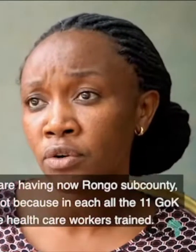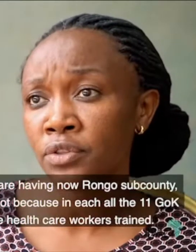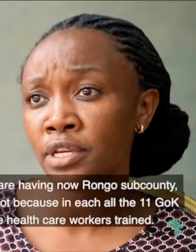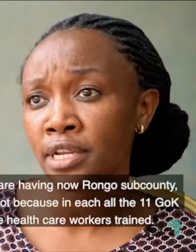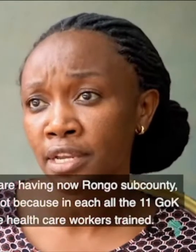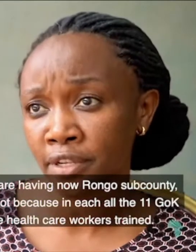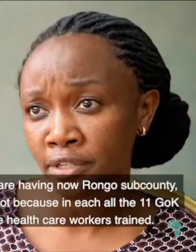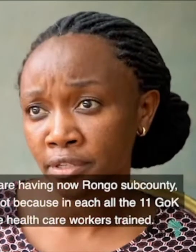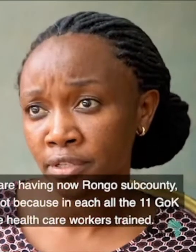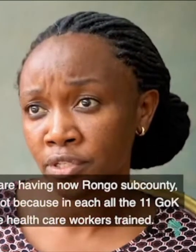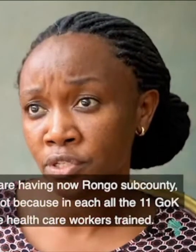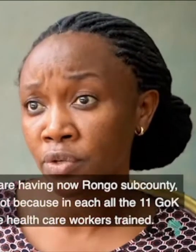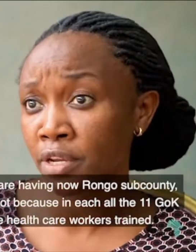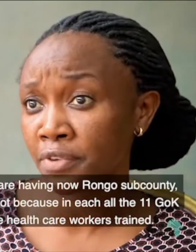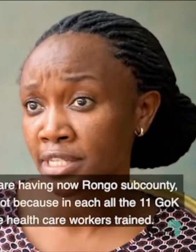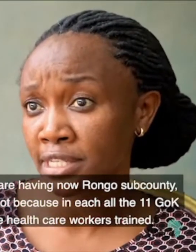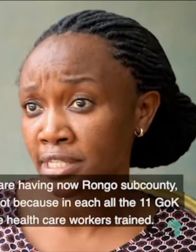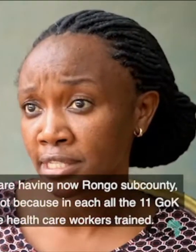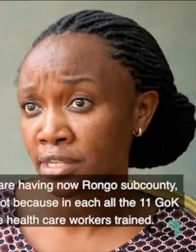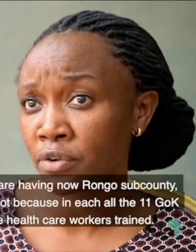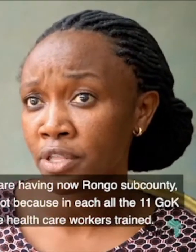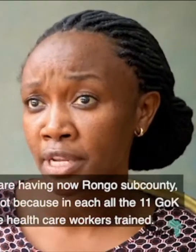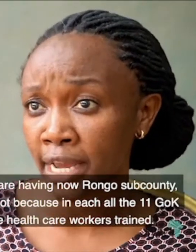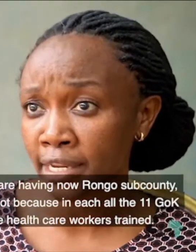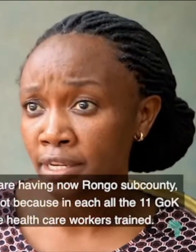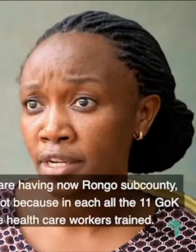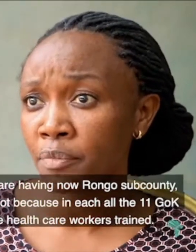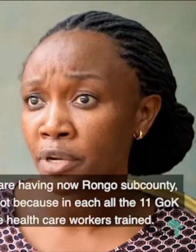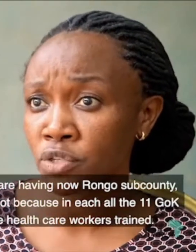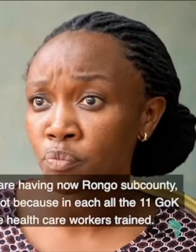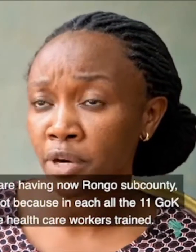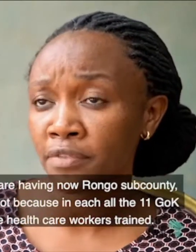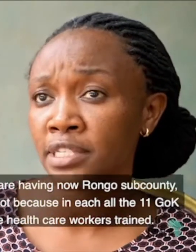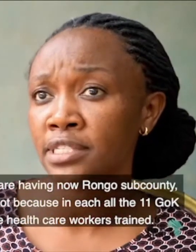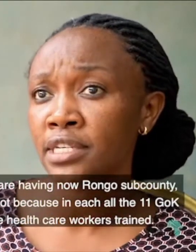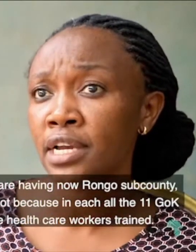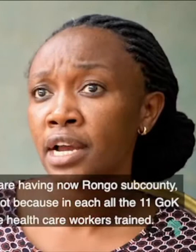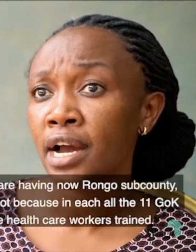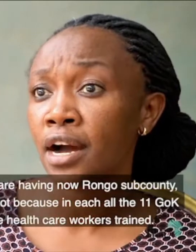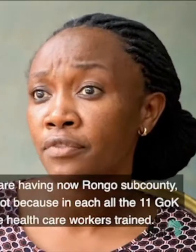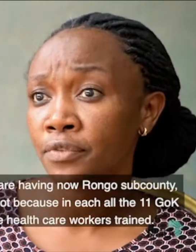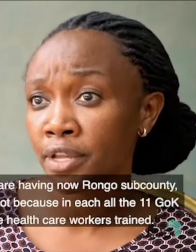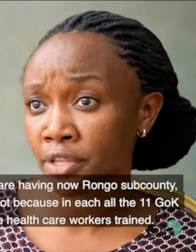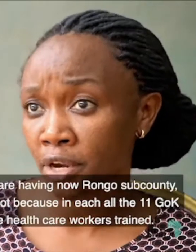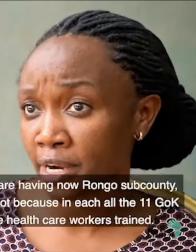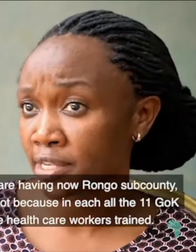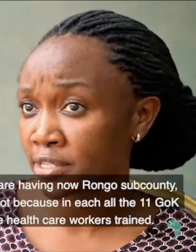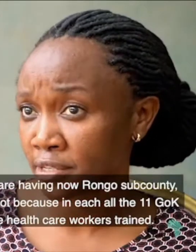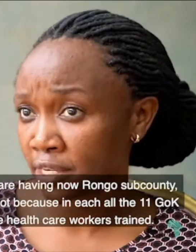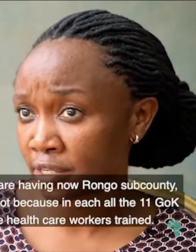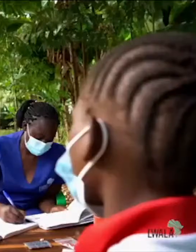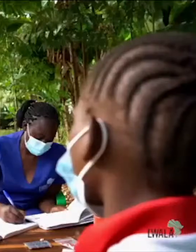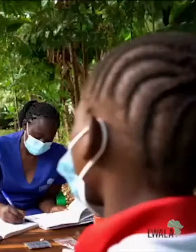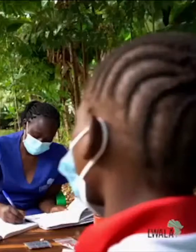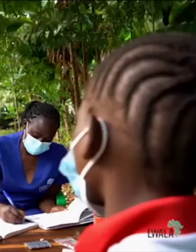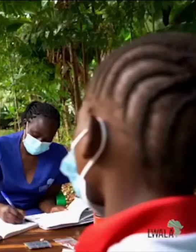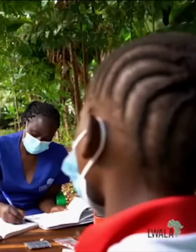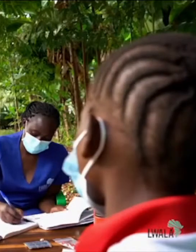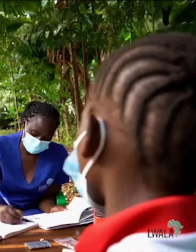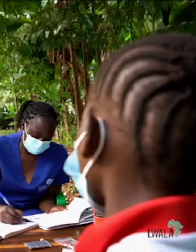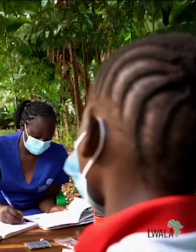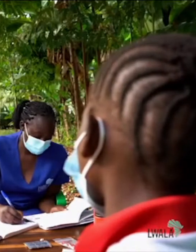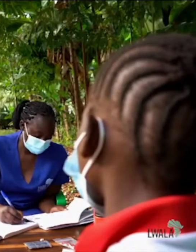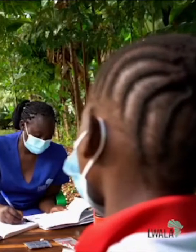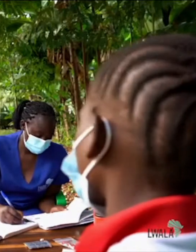in all the 11 GOK facilities, the 9 plus 2 private, have healthcare workers trained. According to